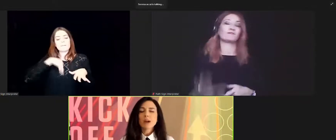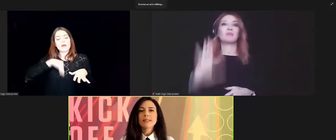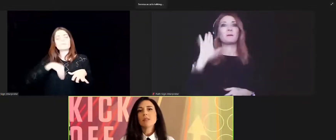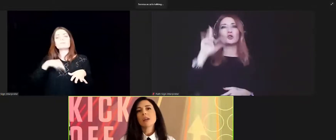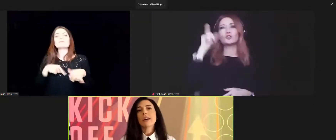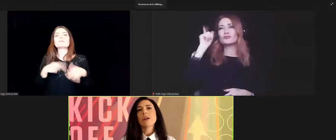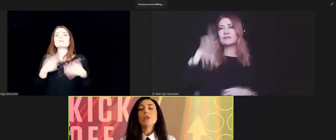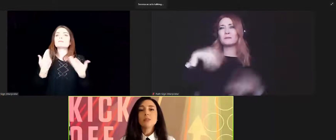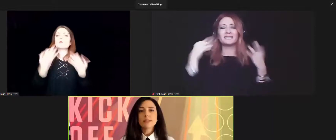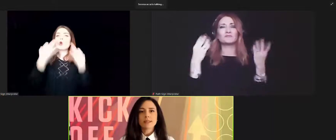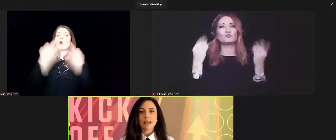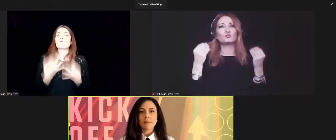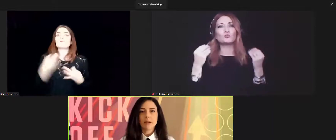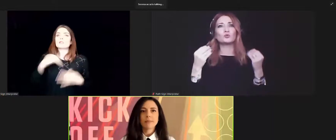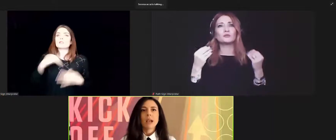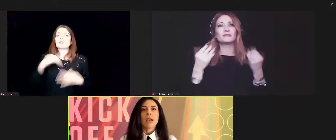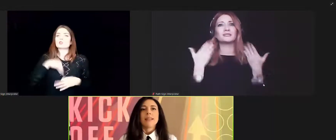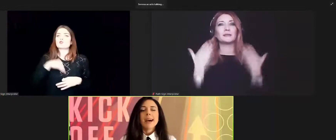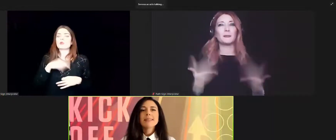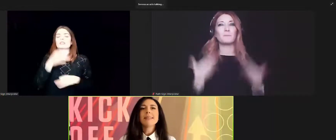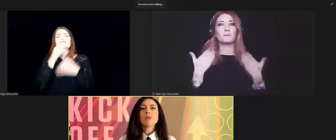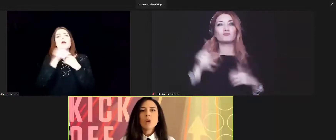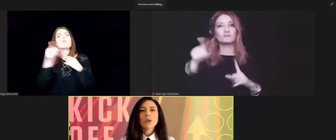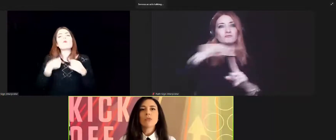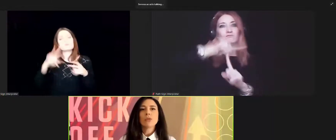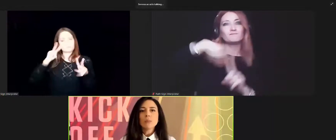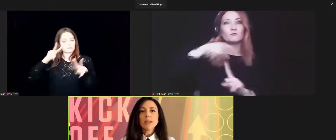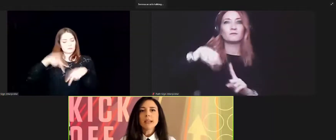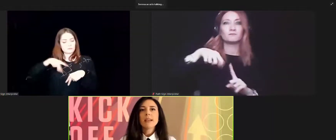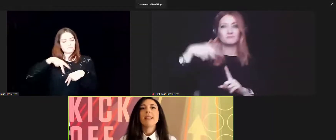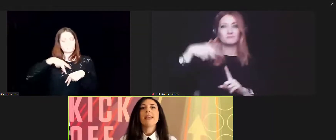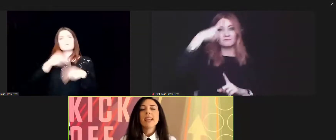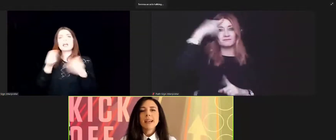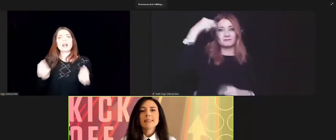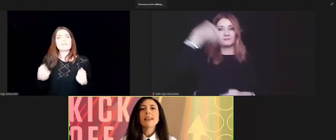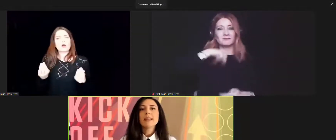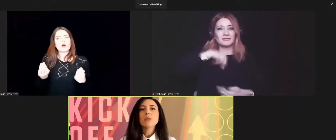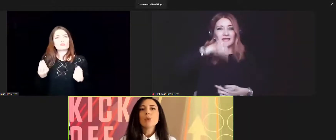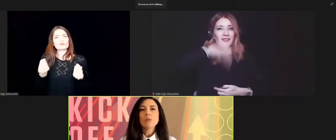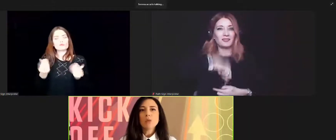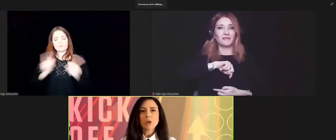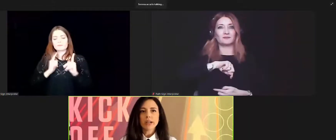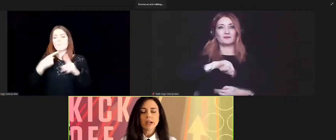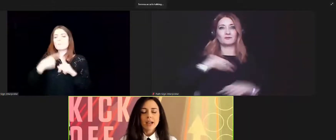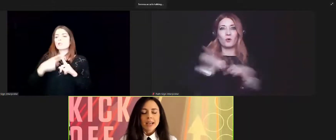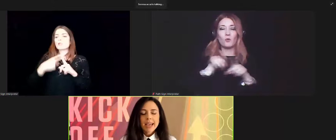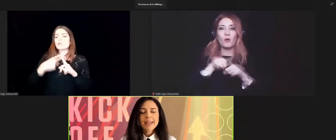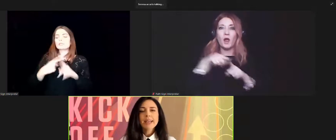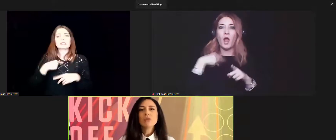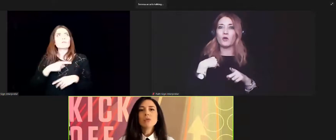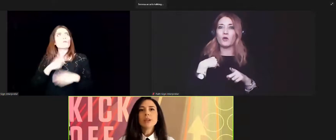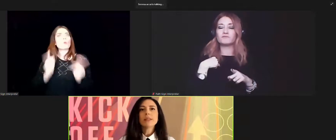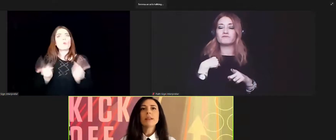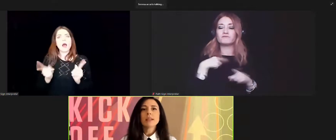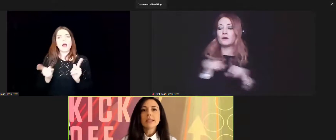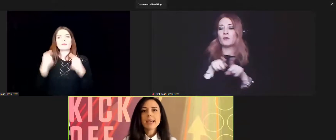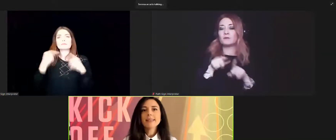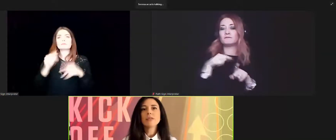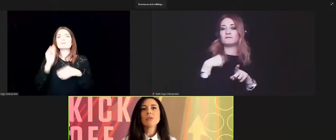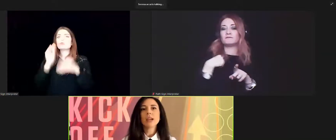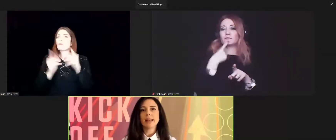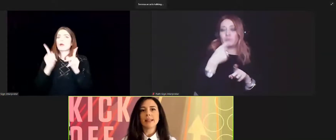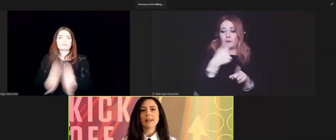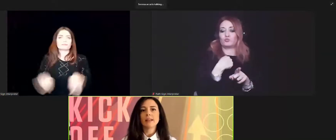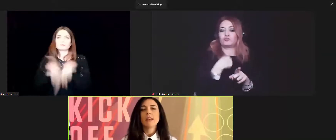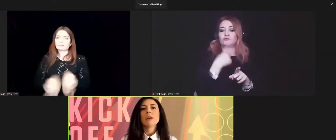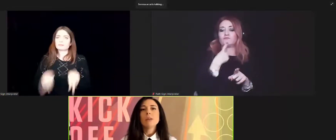inner questions are always the same. Does it work for me? Yes, it will work. Can I do it? Yes,